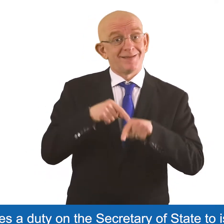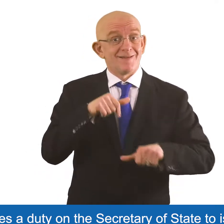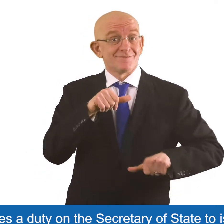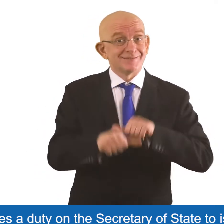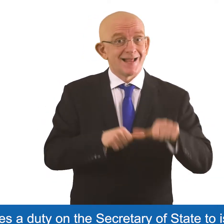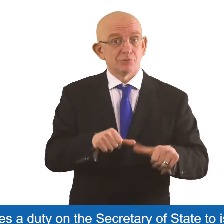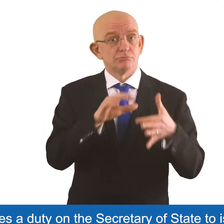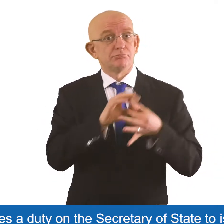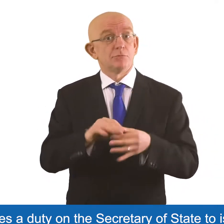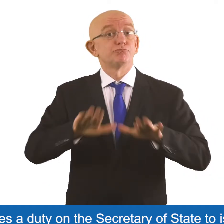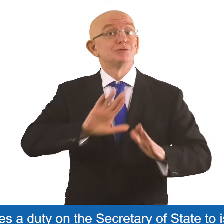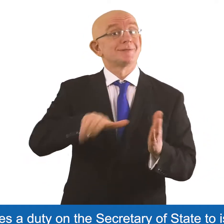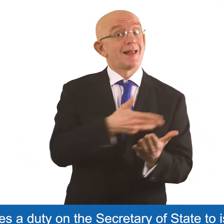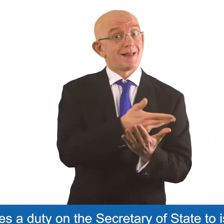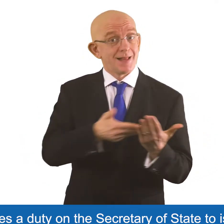Sign Language, and